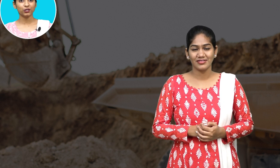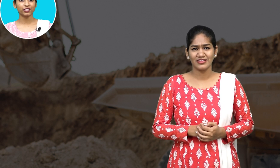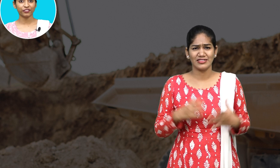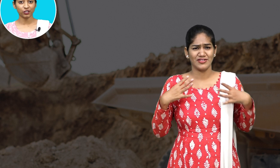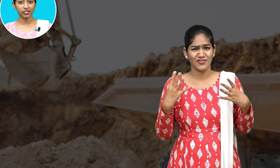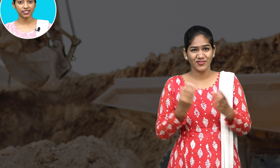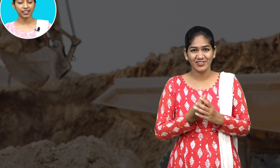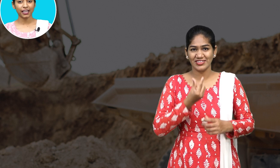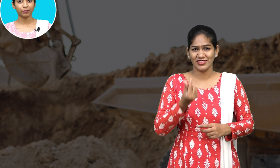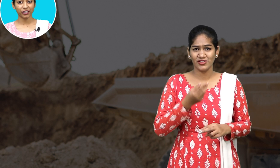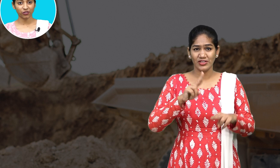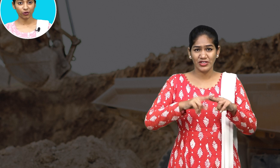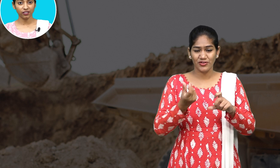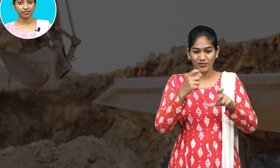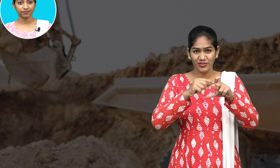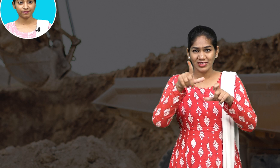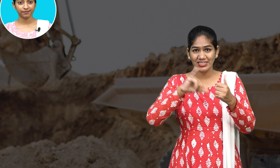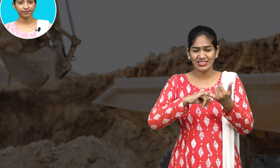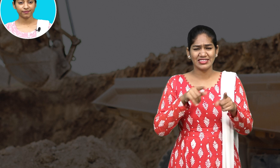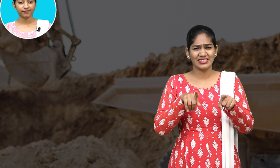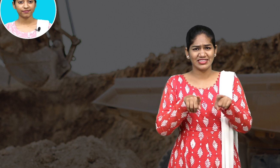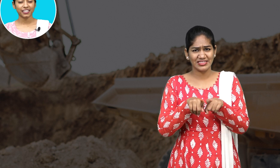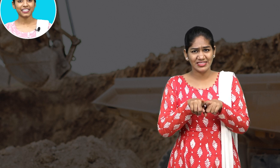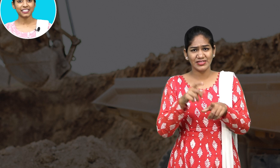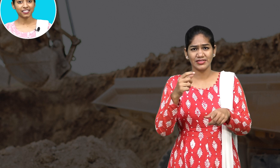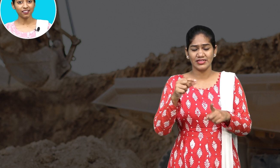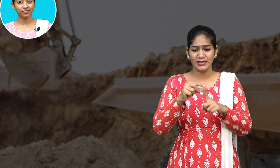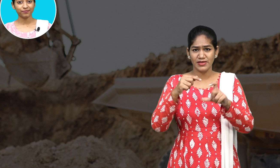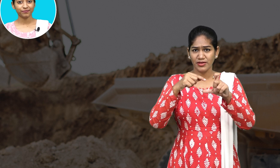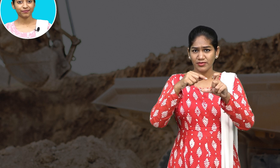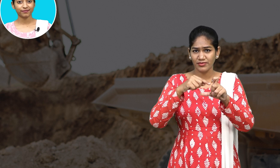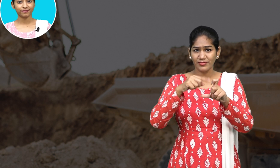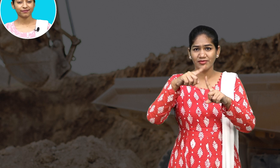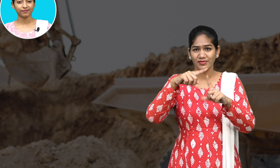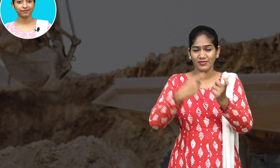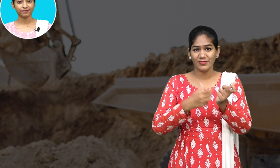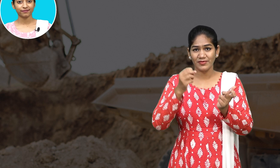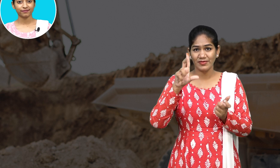We use fuels like petrol, diesel,